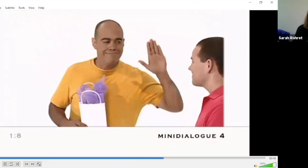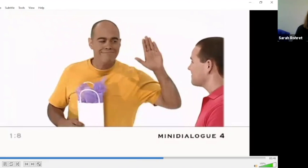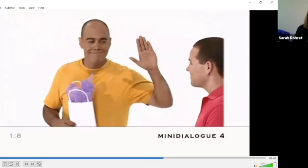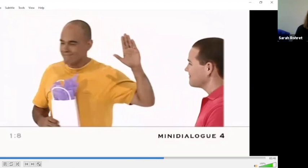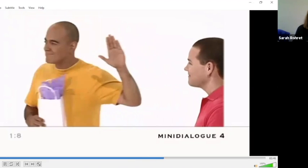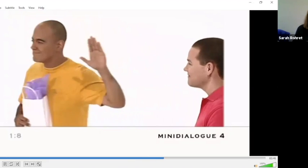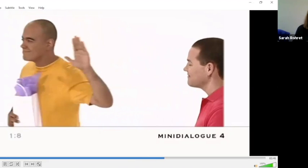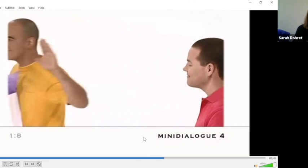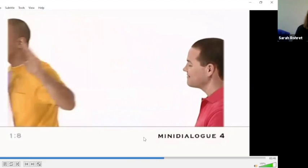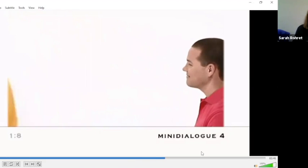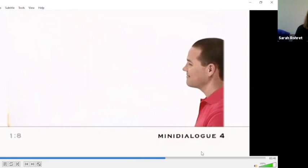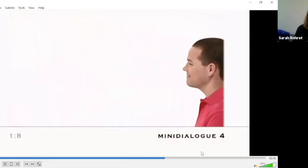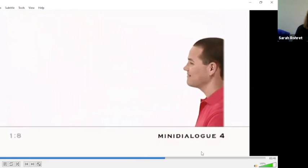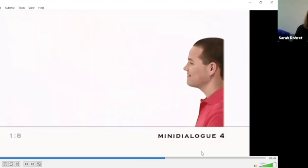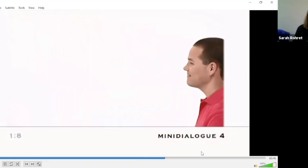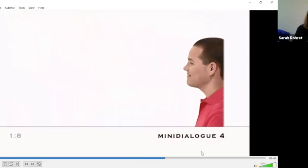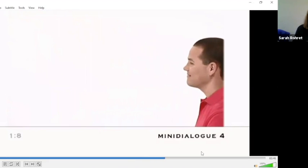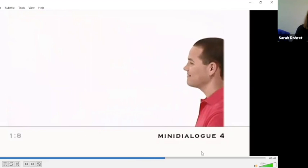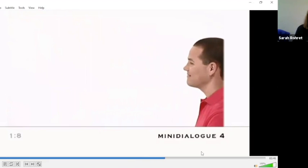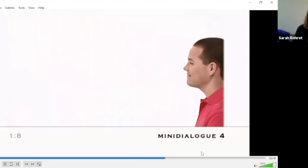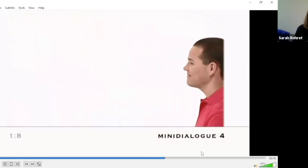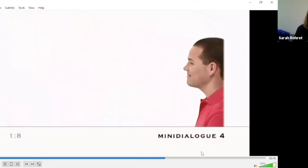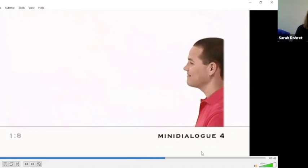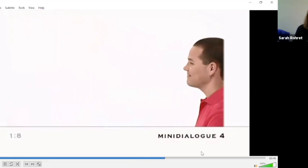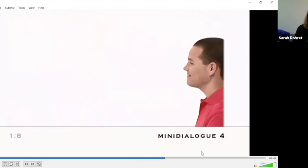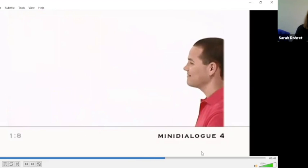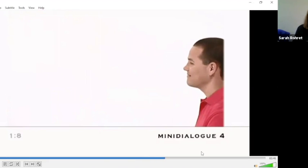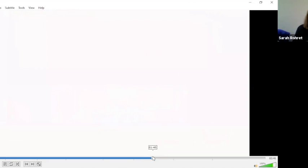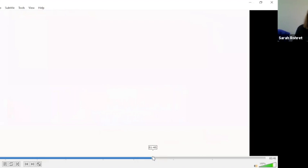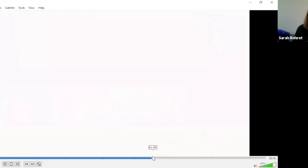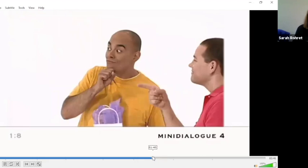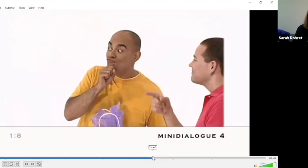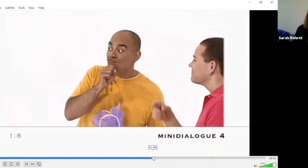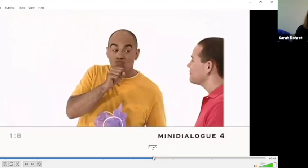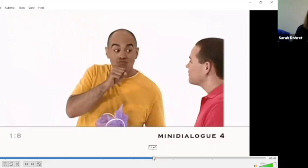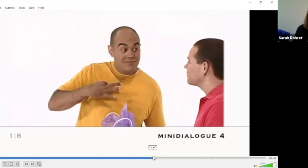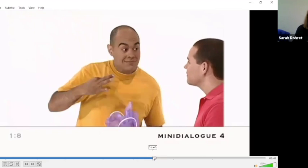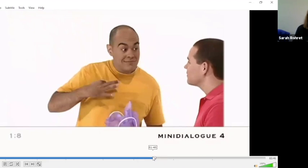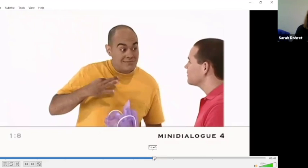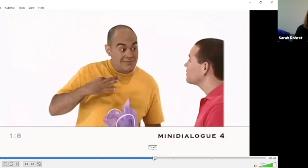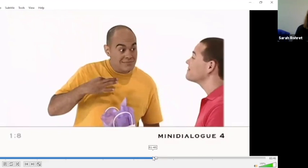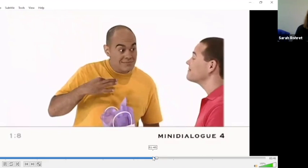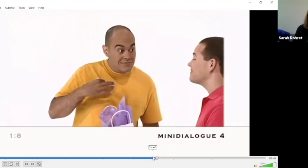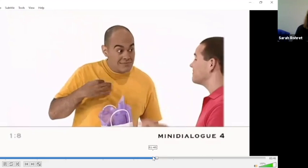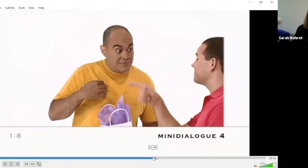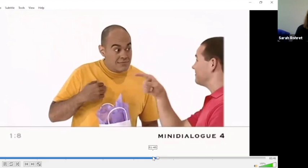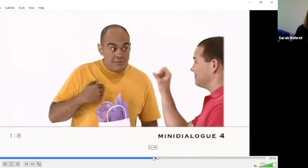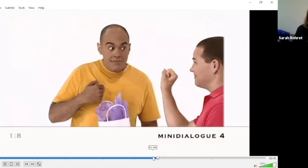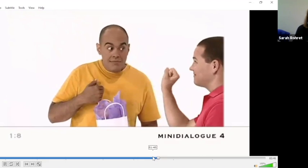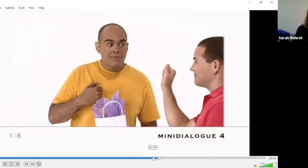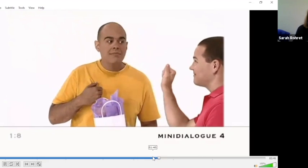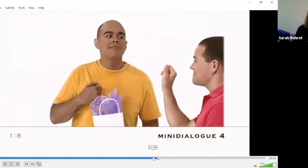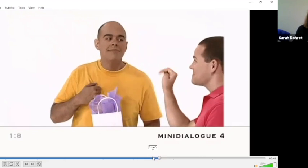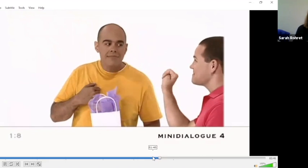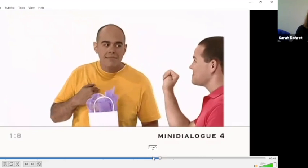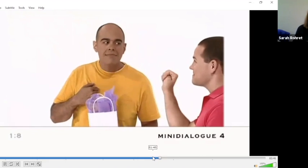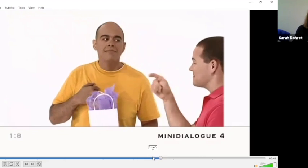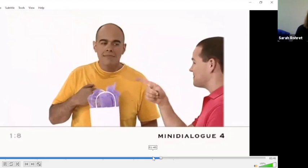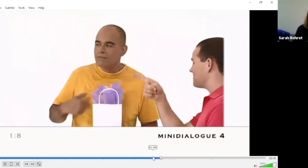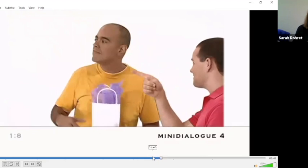What color shirt? I didn't catch that. I just figure out what he's saying. Oh, red? No? No? The